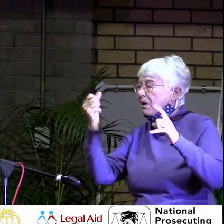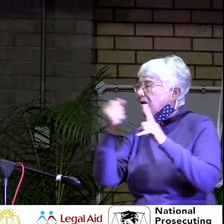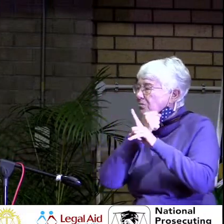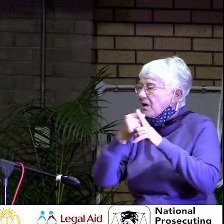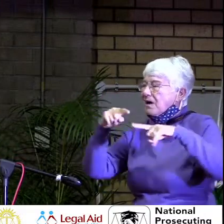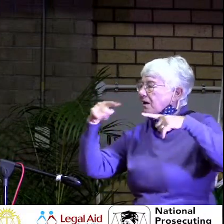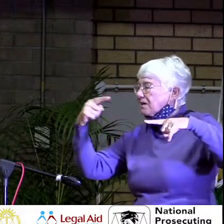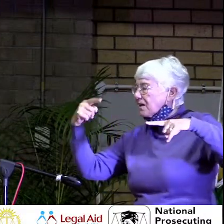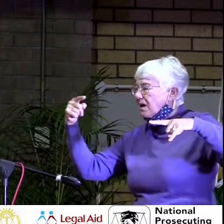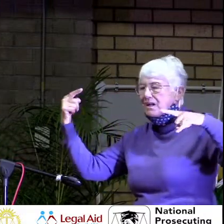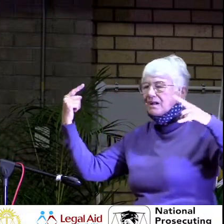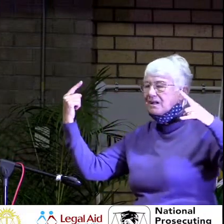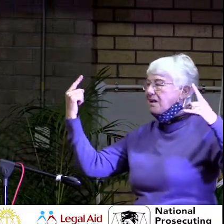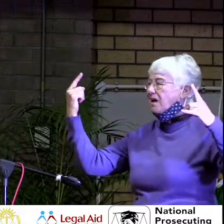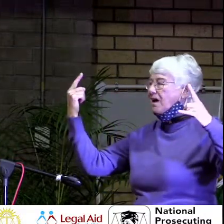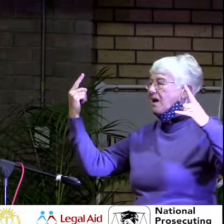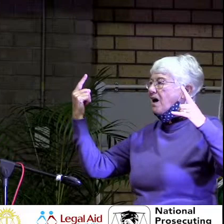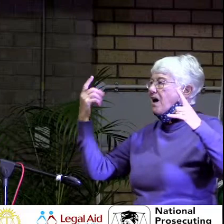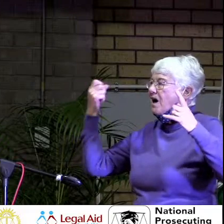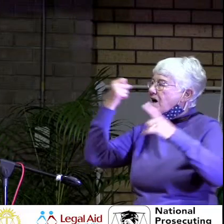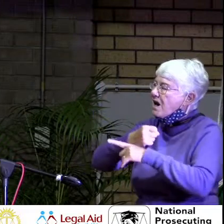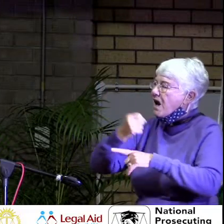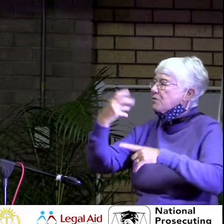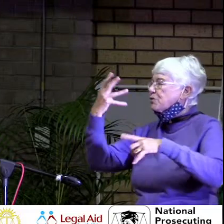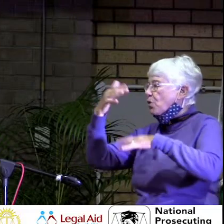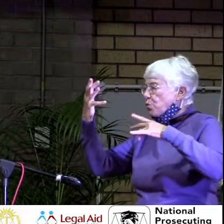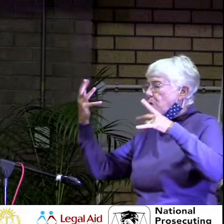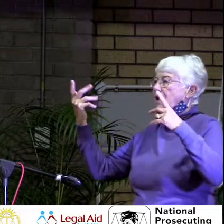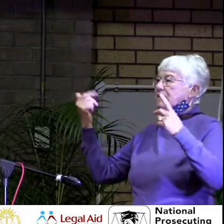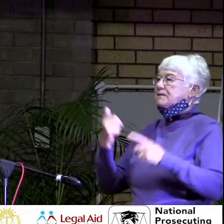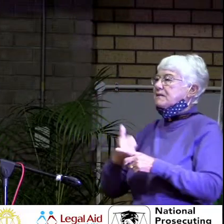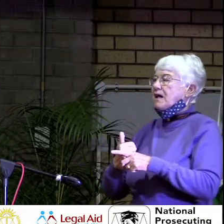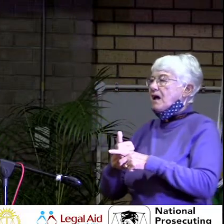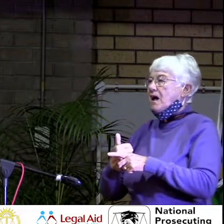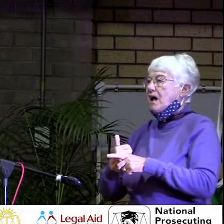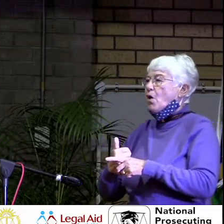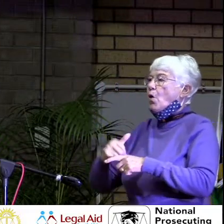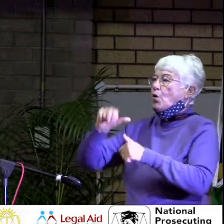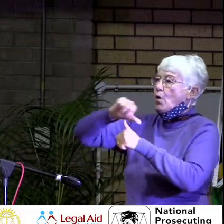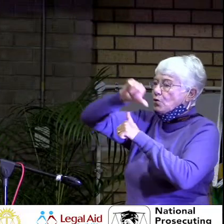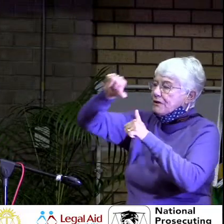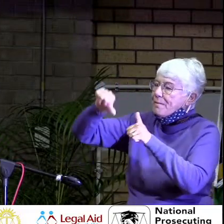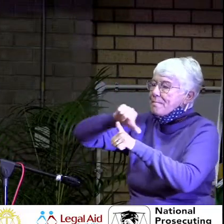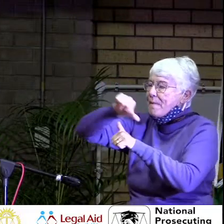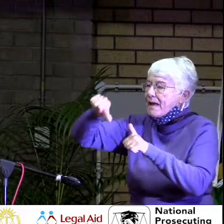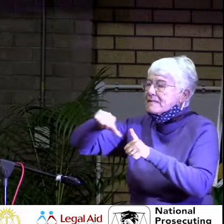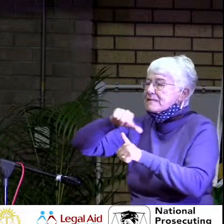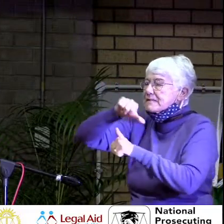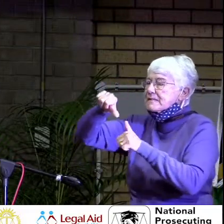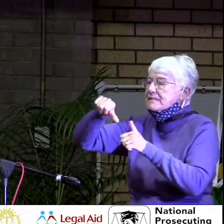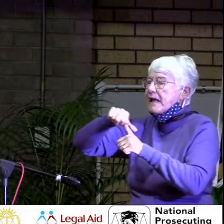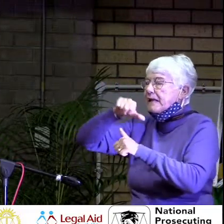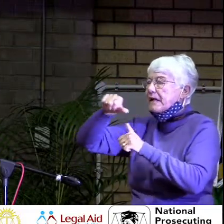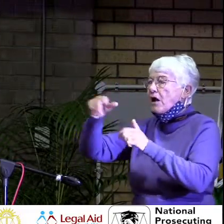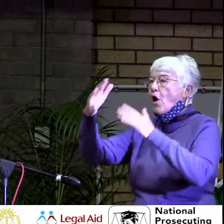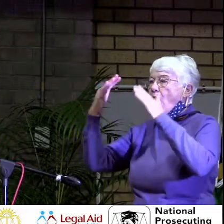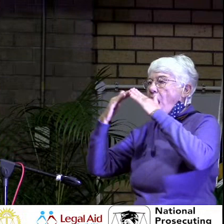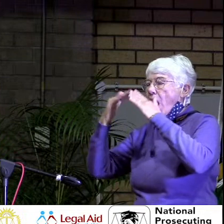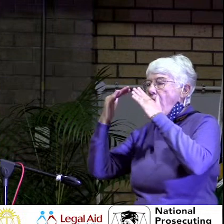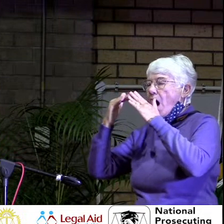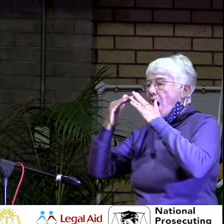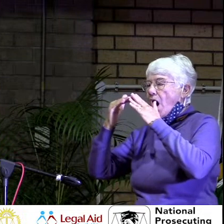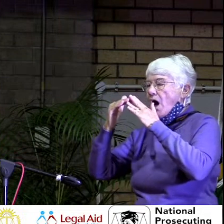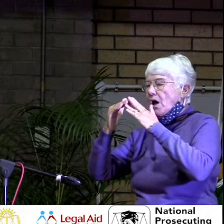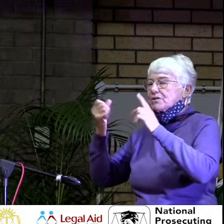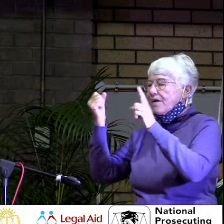you're applying for a domestic violence order. And then it also increases the sentences, the